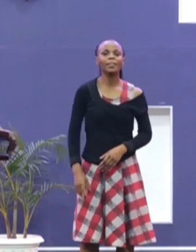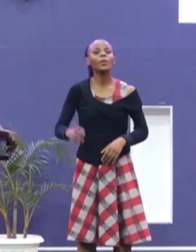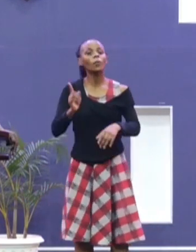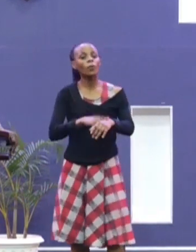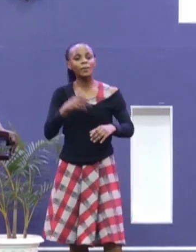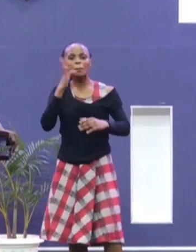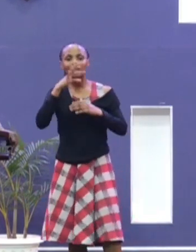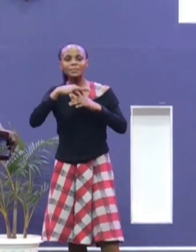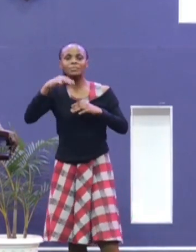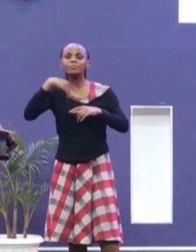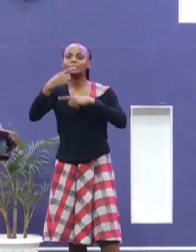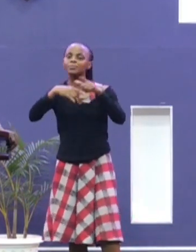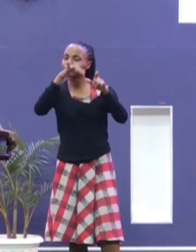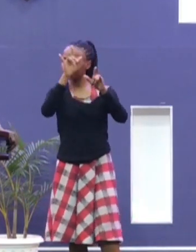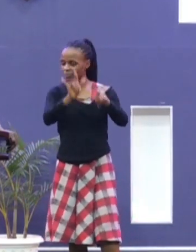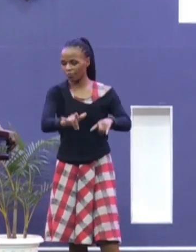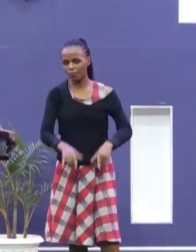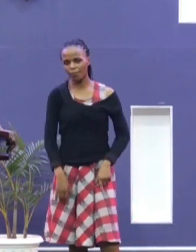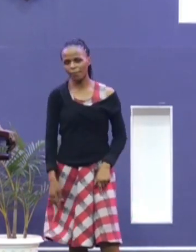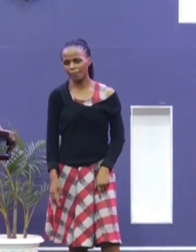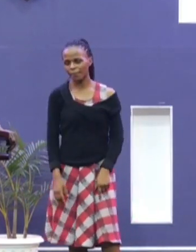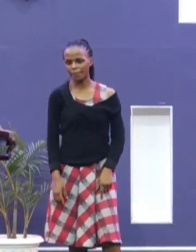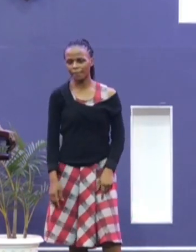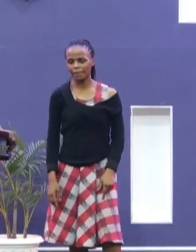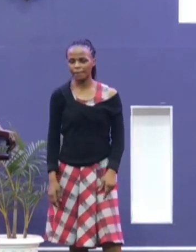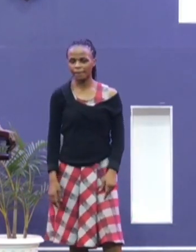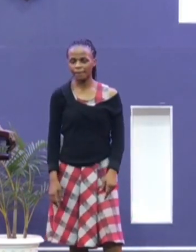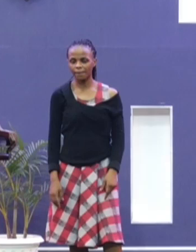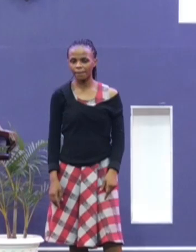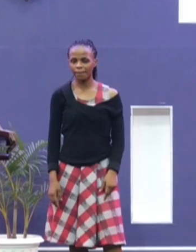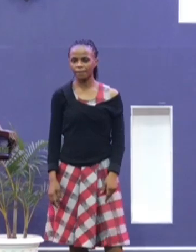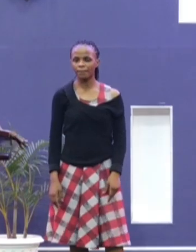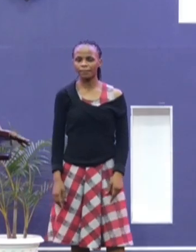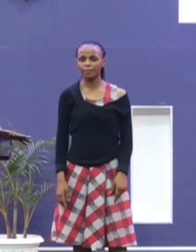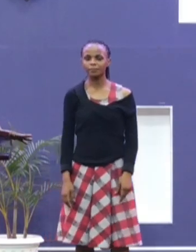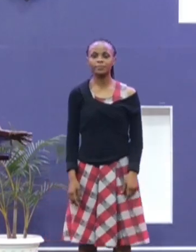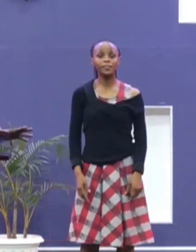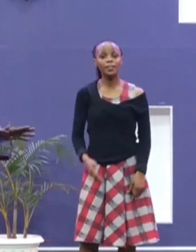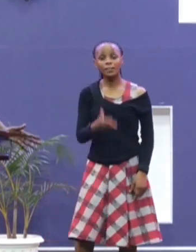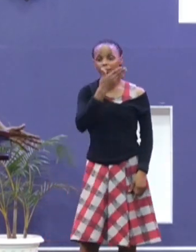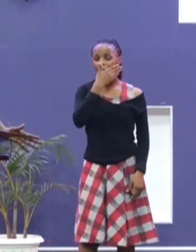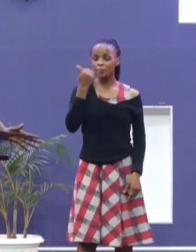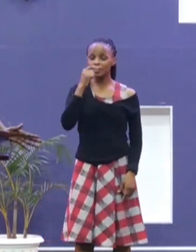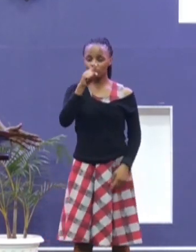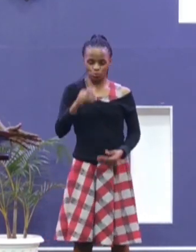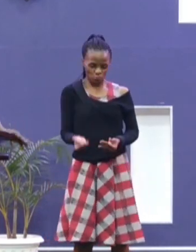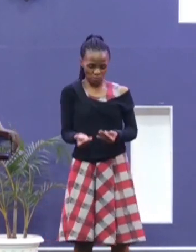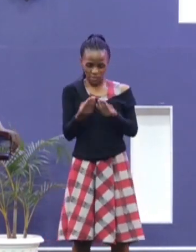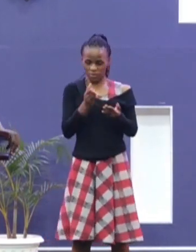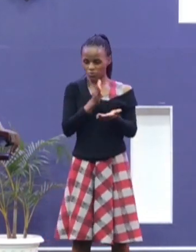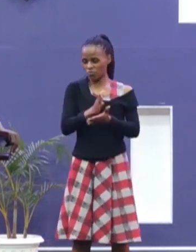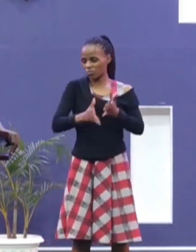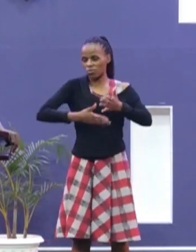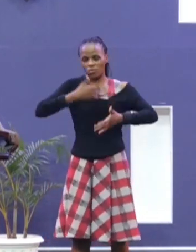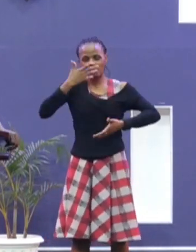tagendanga. When the demon has never been cast out. The best you did, you confessed. Ekyamaanyi